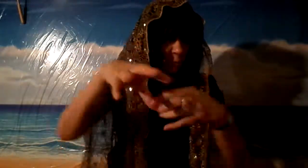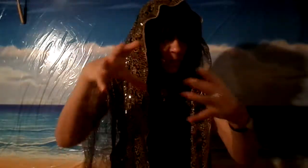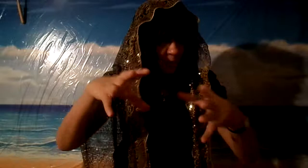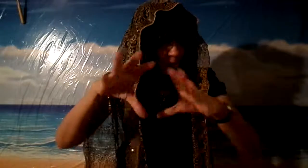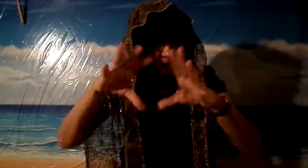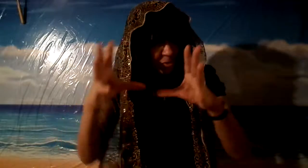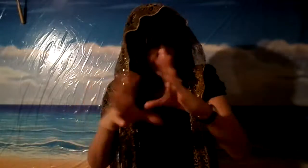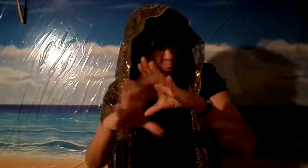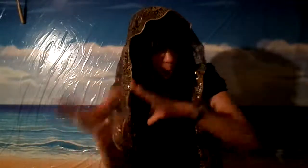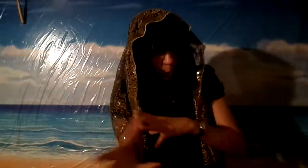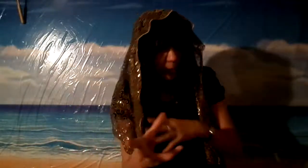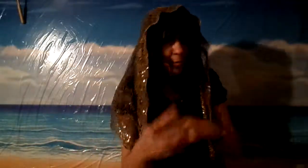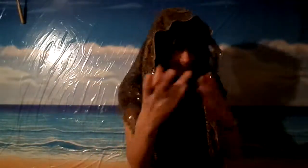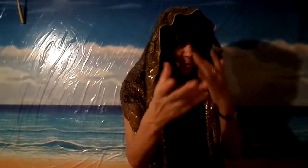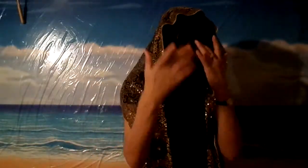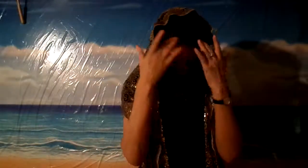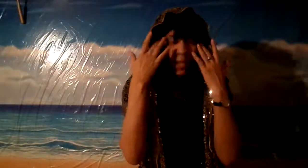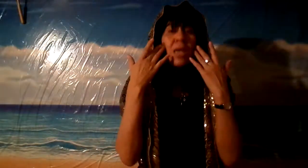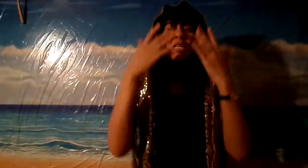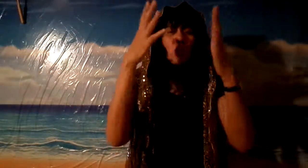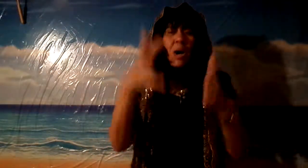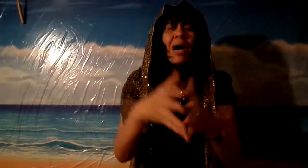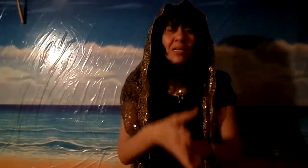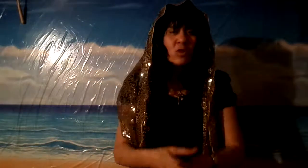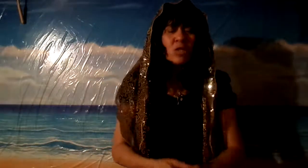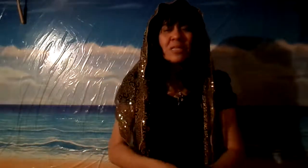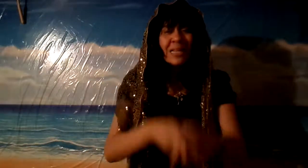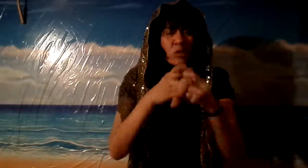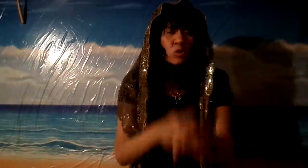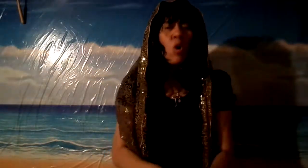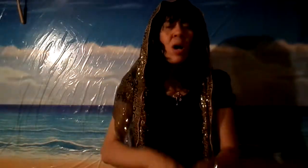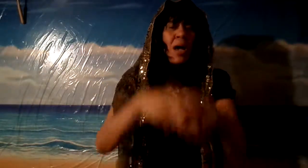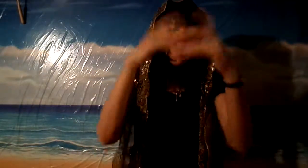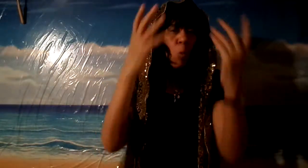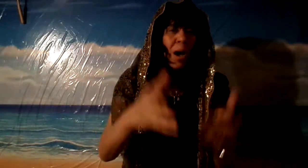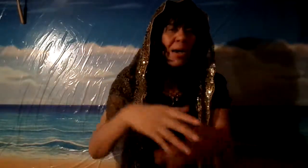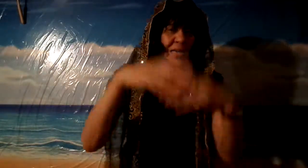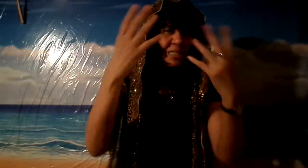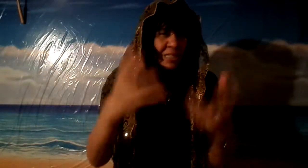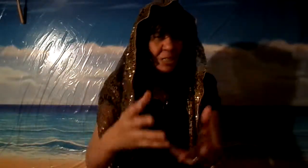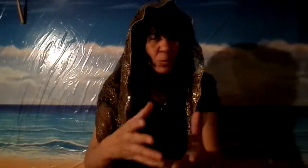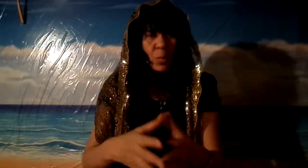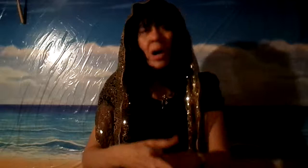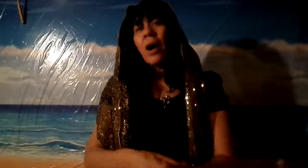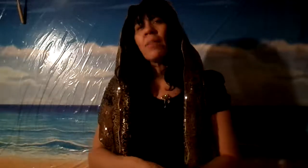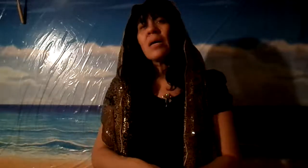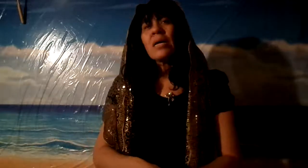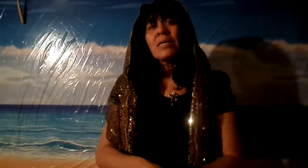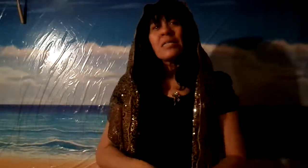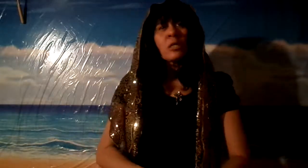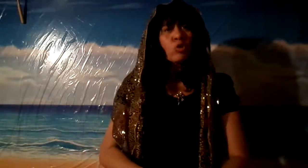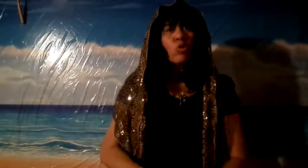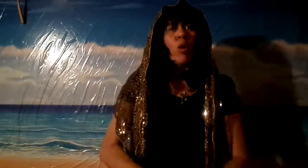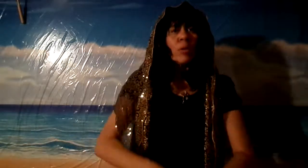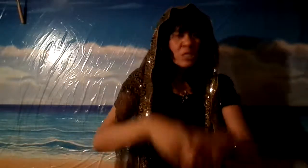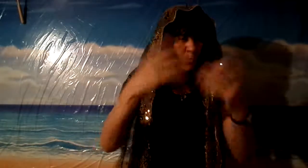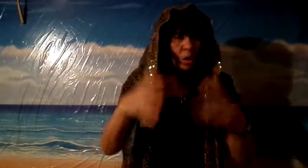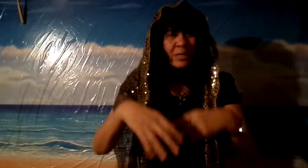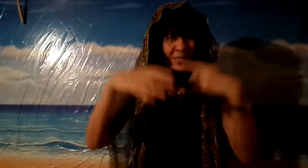using just the wrong way. You understand what I'm saying? So I just let you know what is this, the truth is spoken in